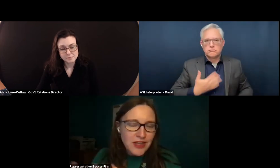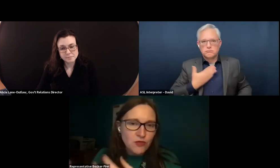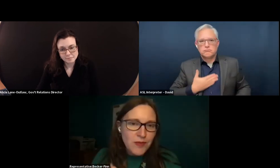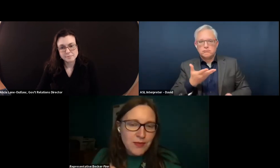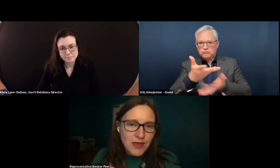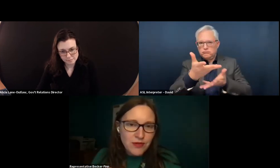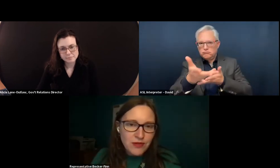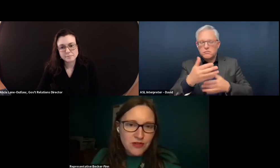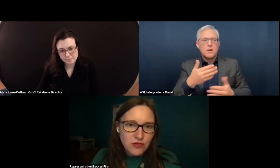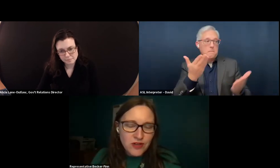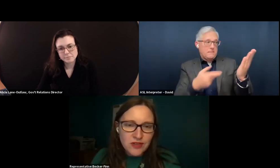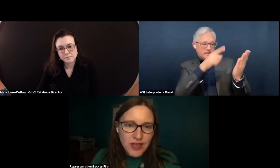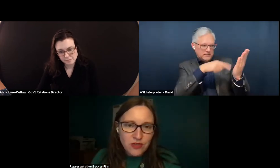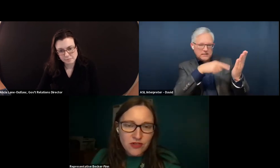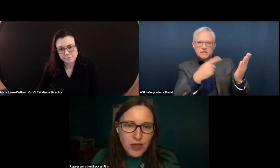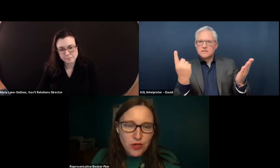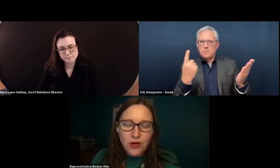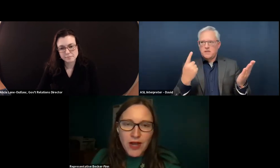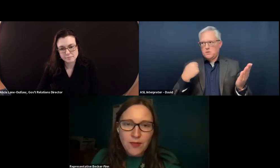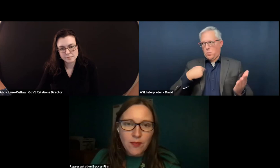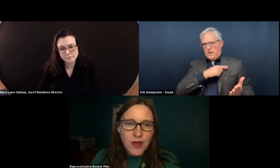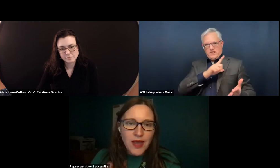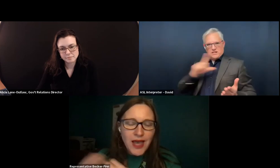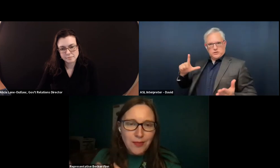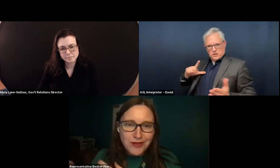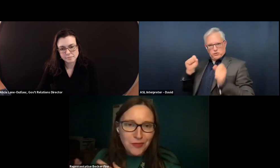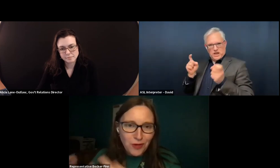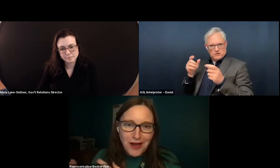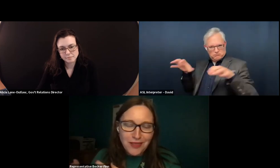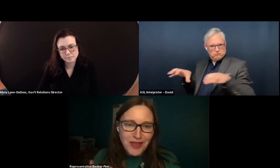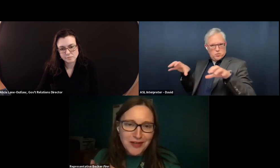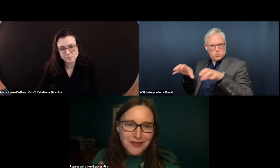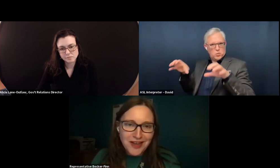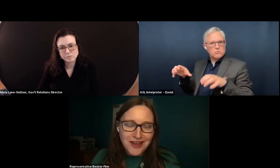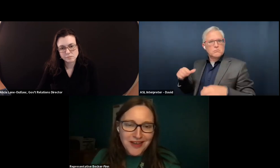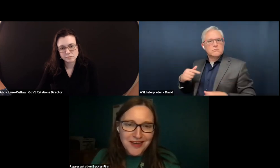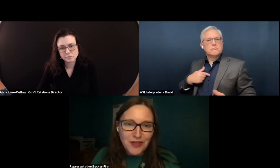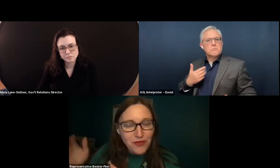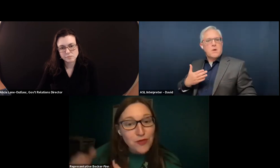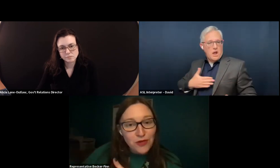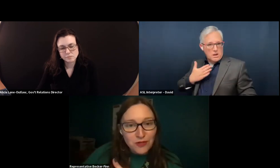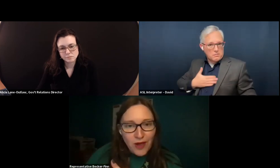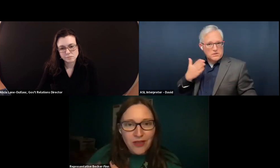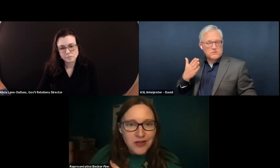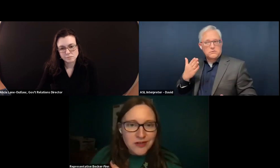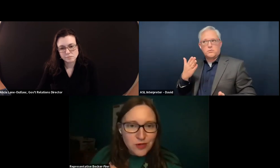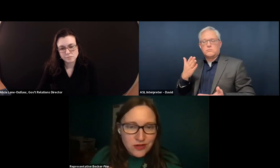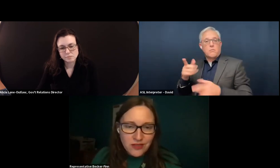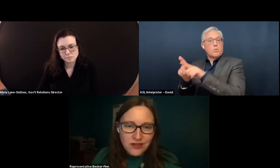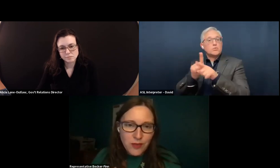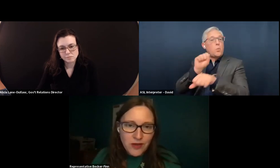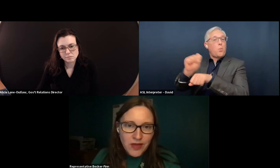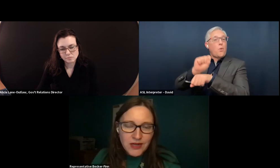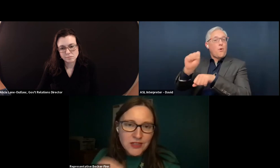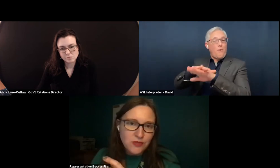related to things we might be able to do as a legislature. I'm happy to work on things in the future as well, in addition